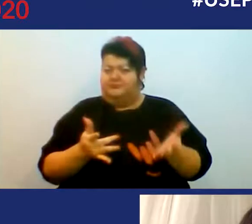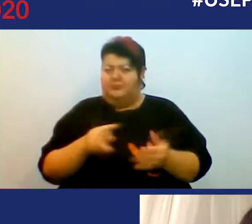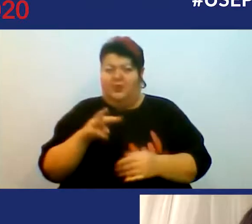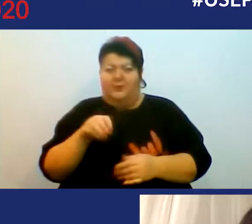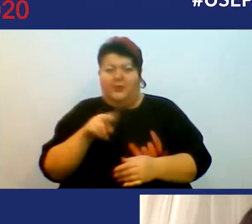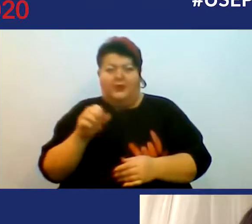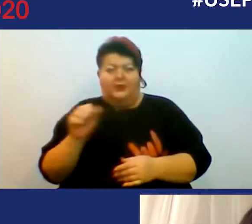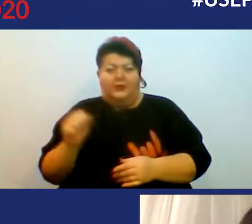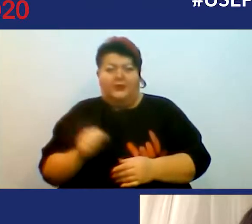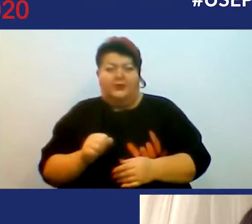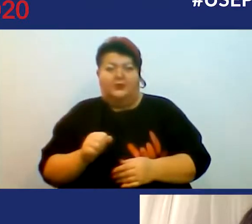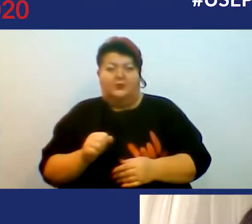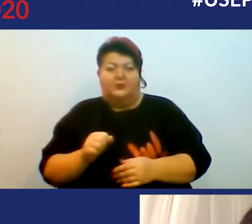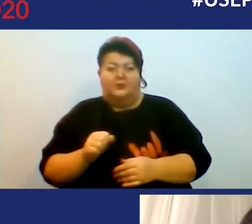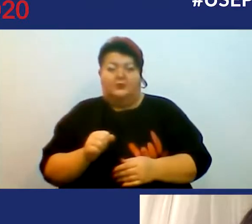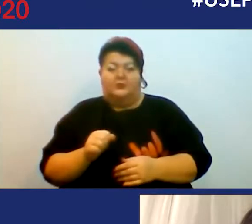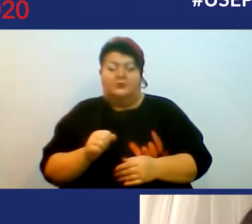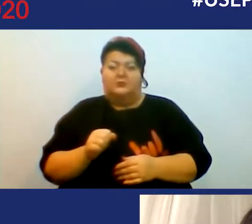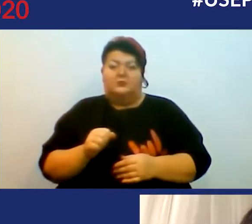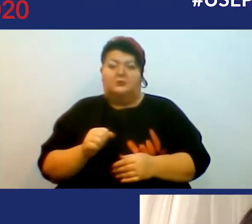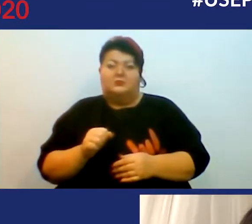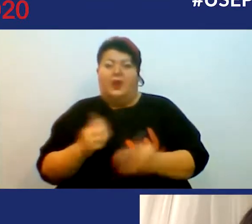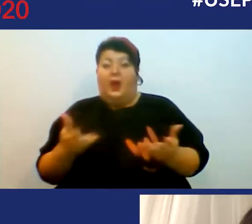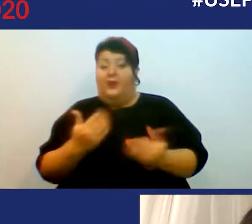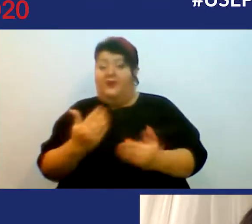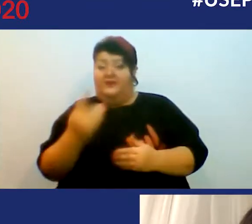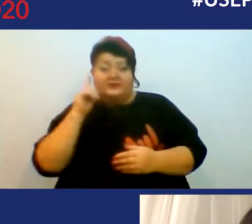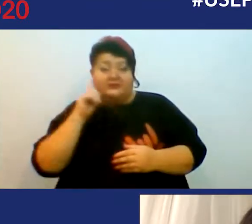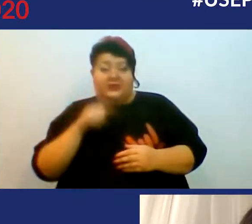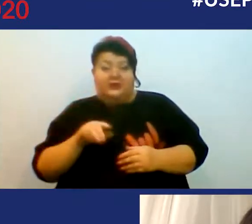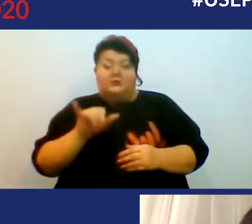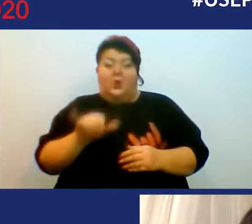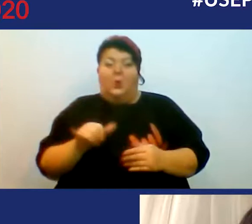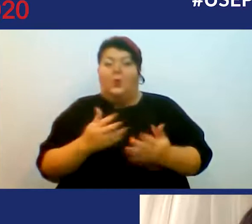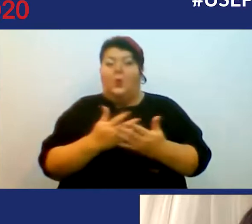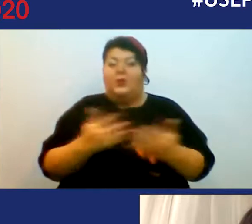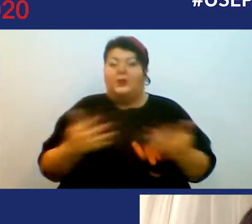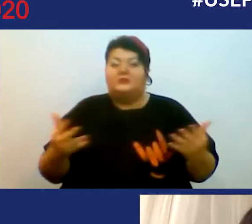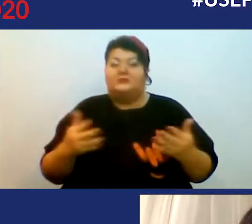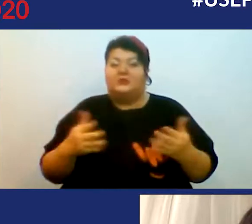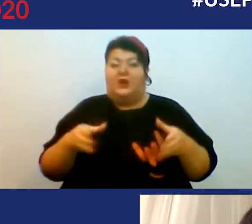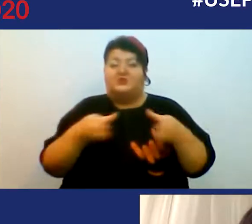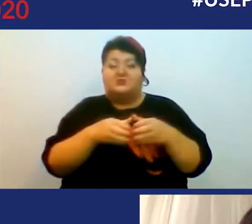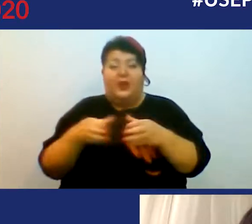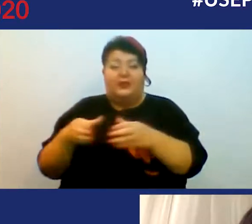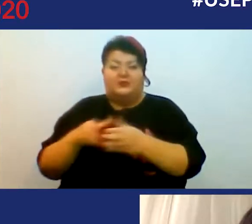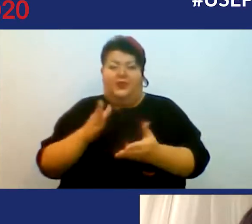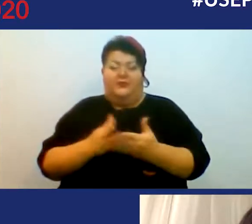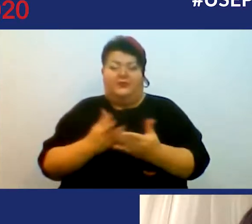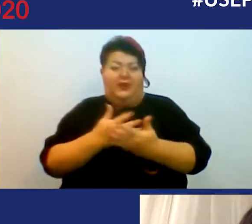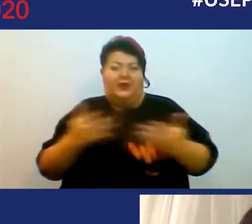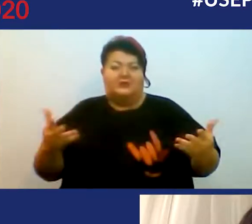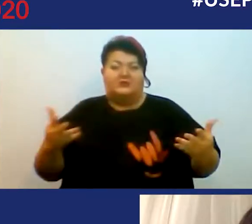As most people on this call probably know, each state has a totally different process, different dates and requirements.